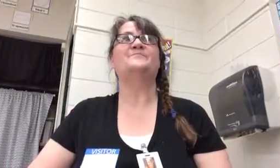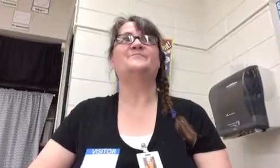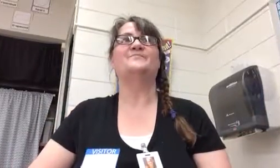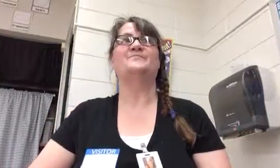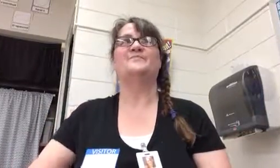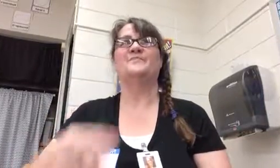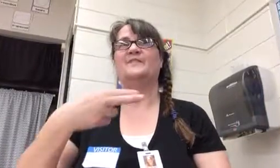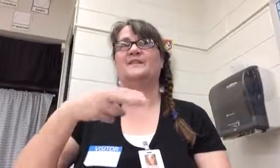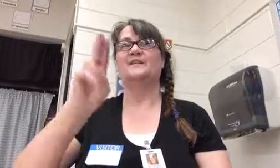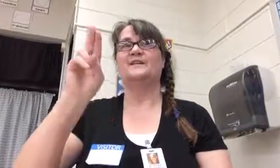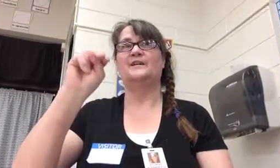me an animal.